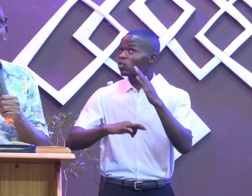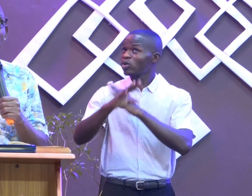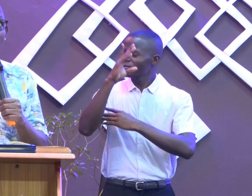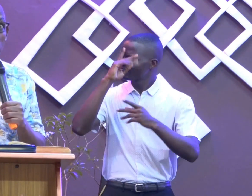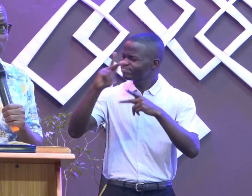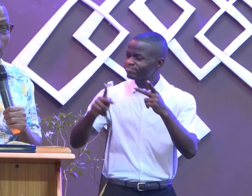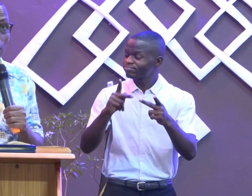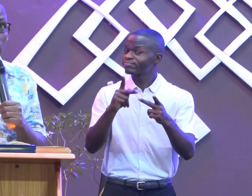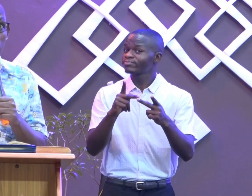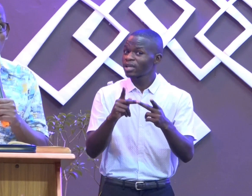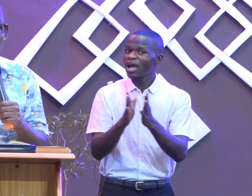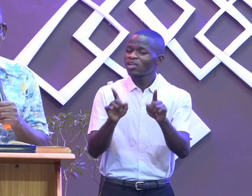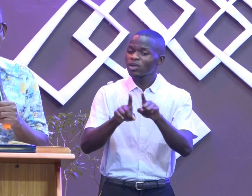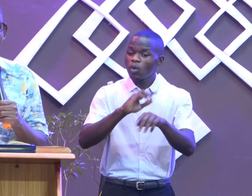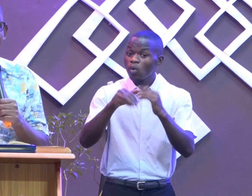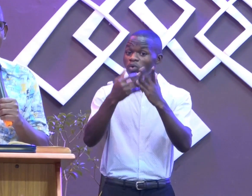he's perfect,